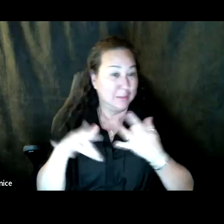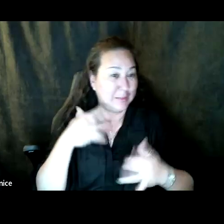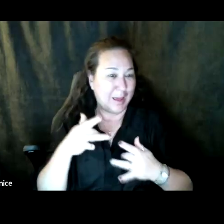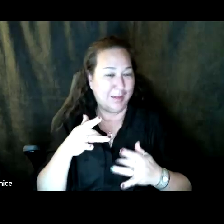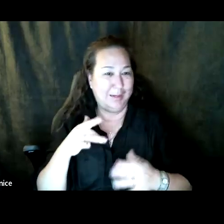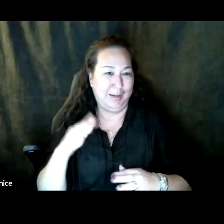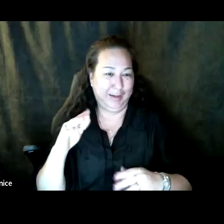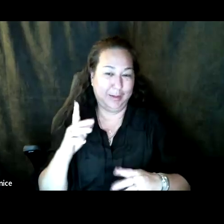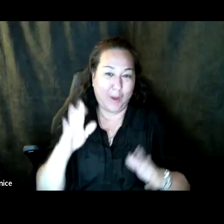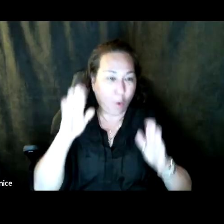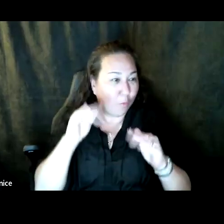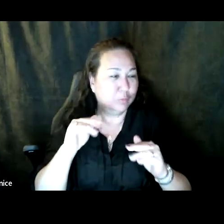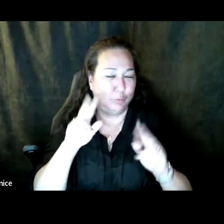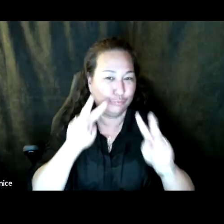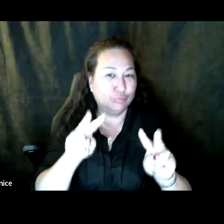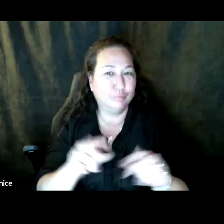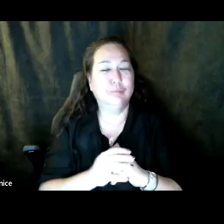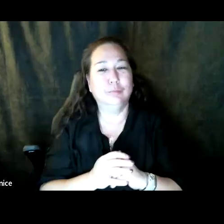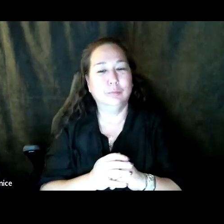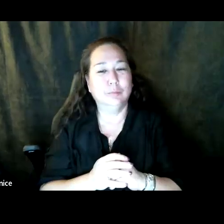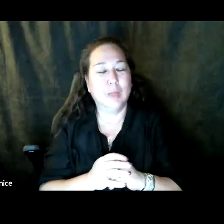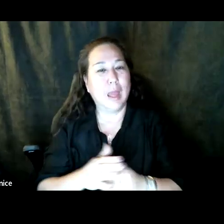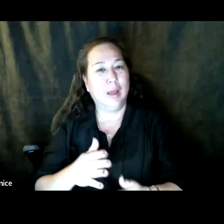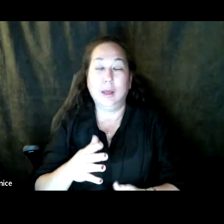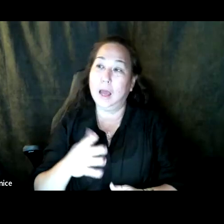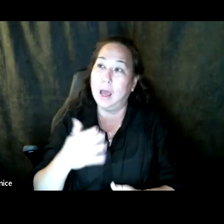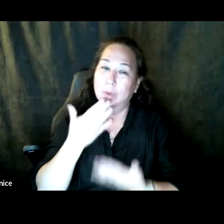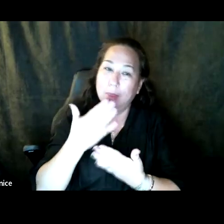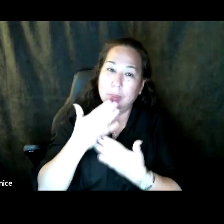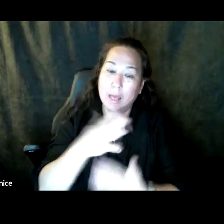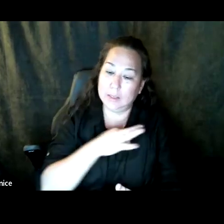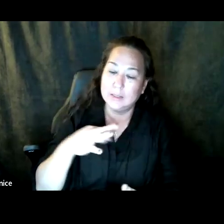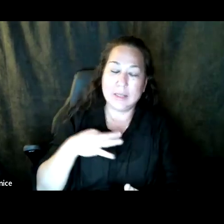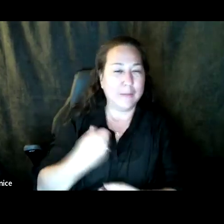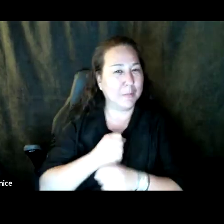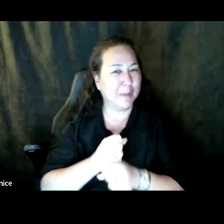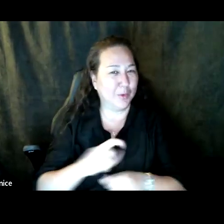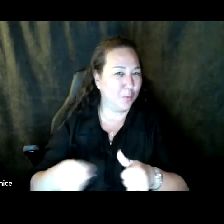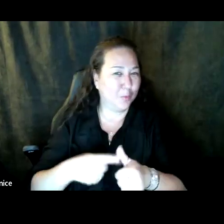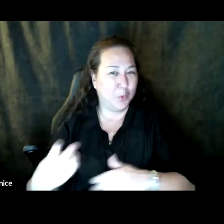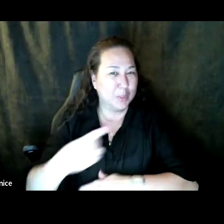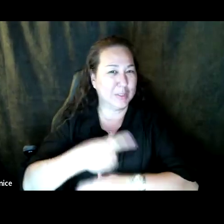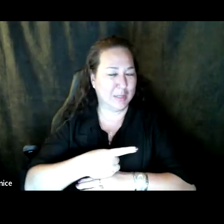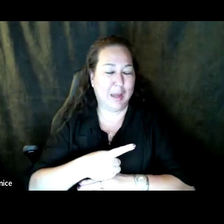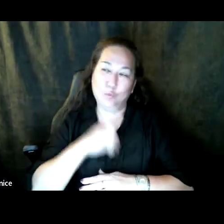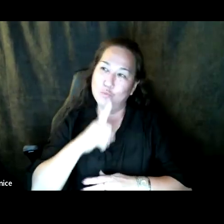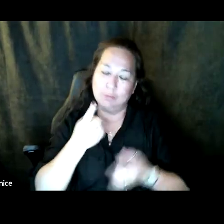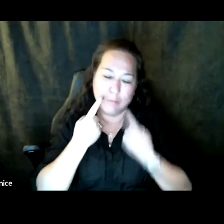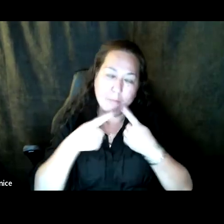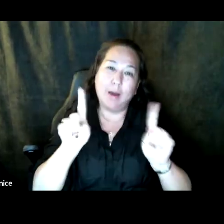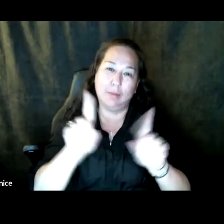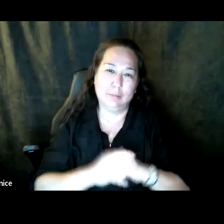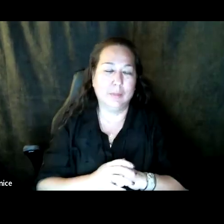BPS staff that helped make our first few days successful. Thank you to our school leaders, our educators,